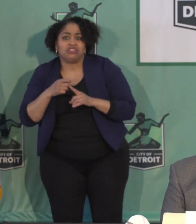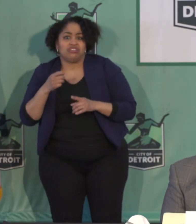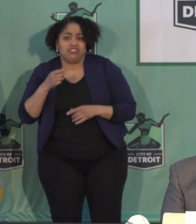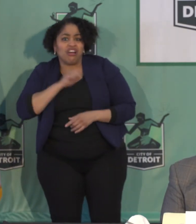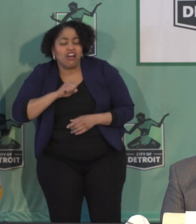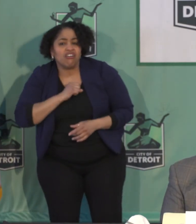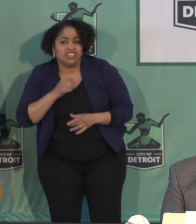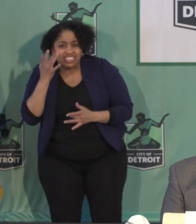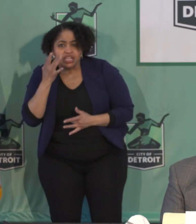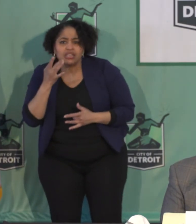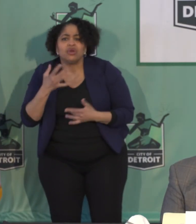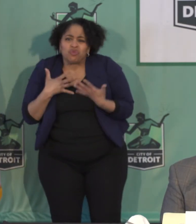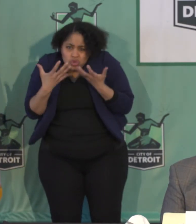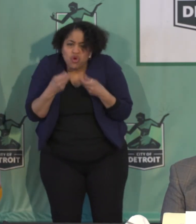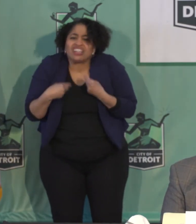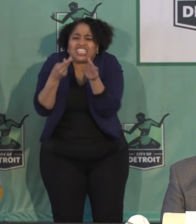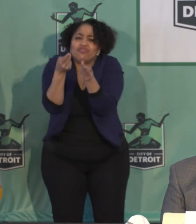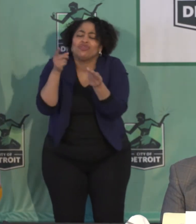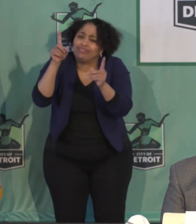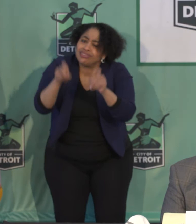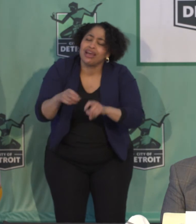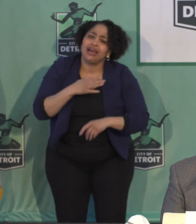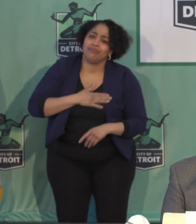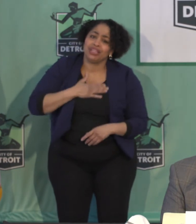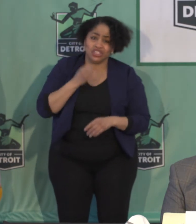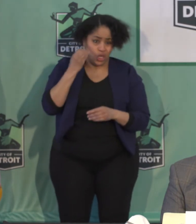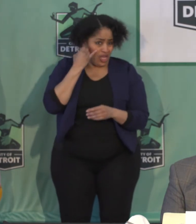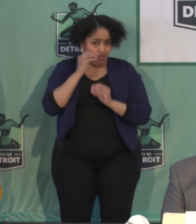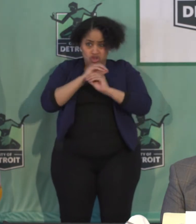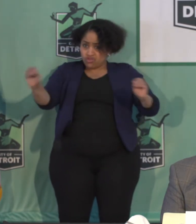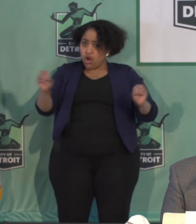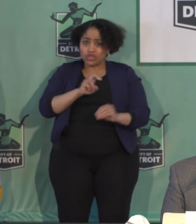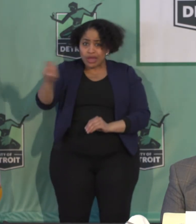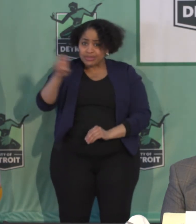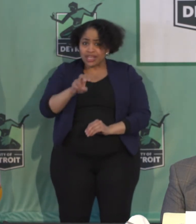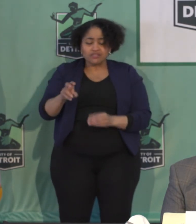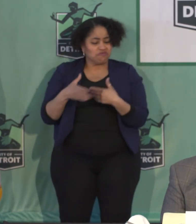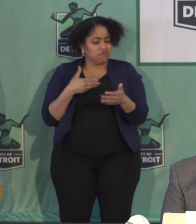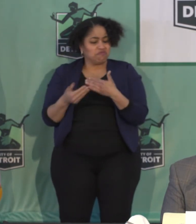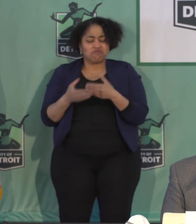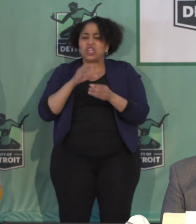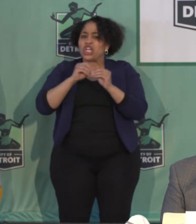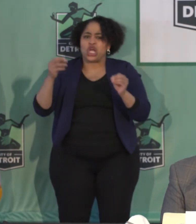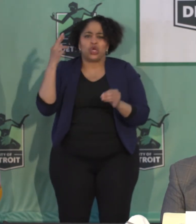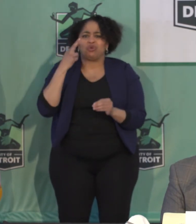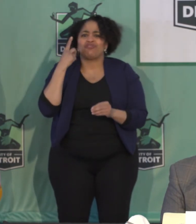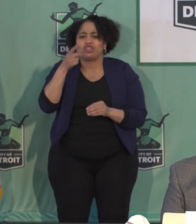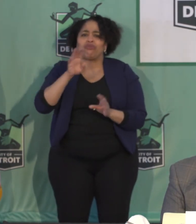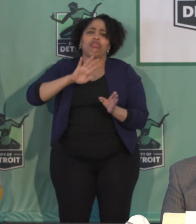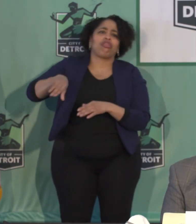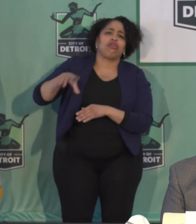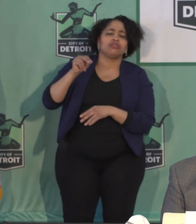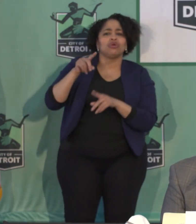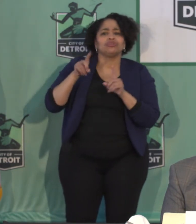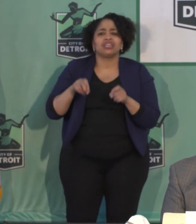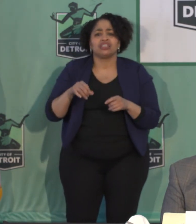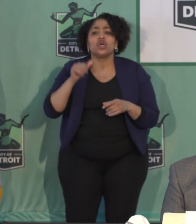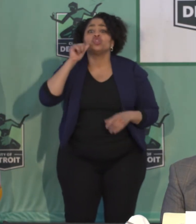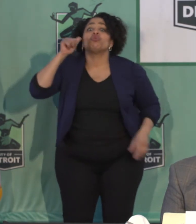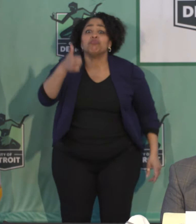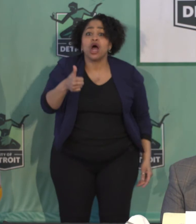if a lack of transportation was a reason not to get a test, pick up the phone